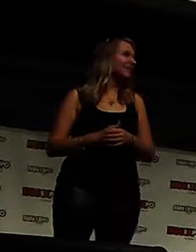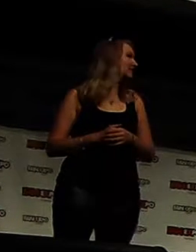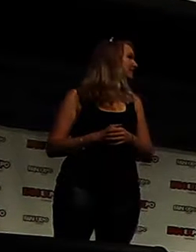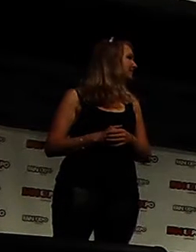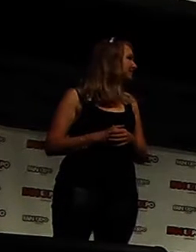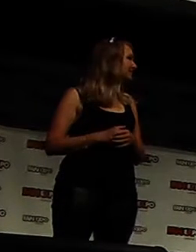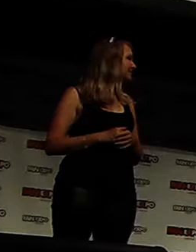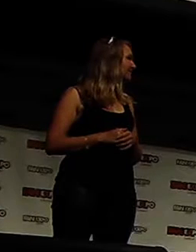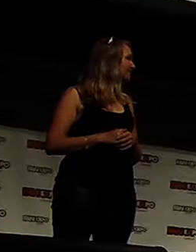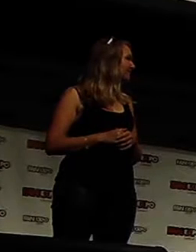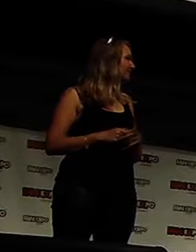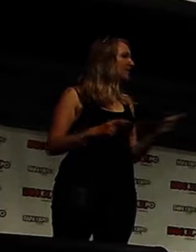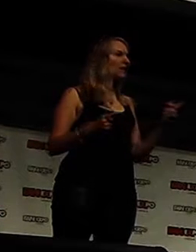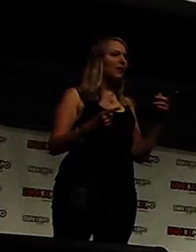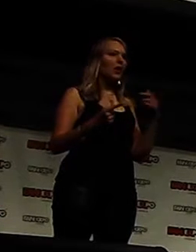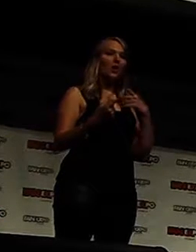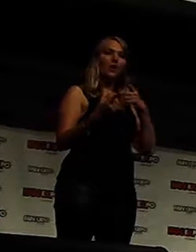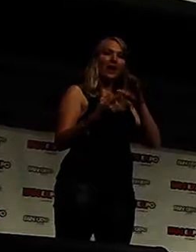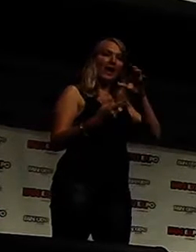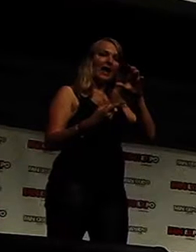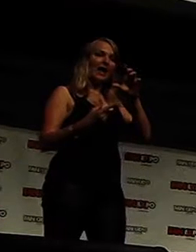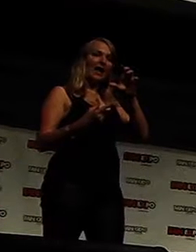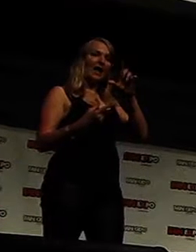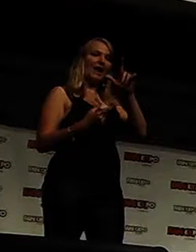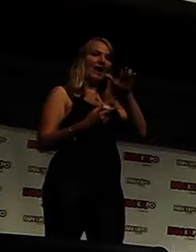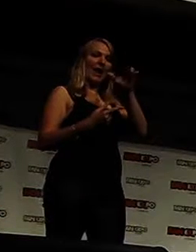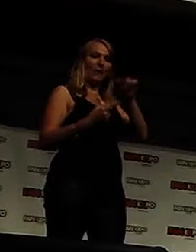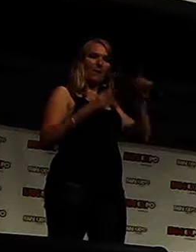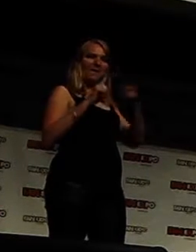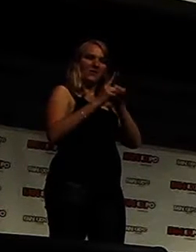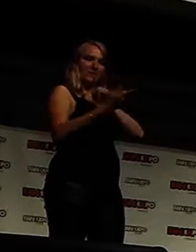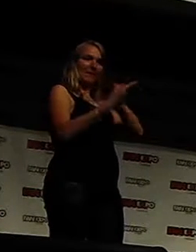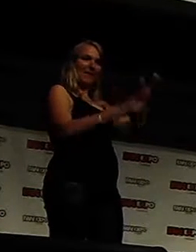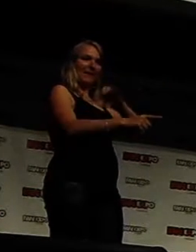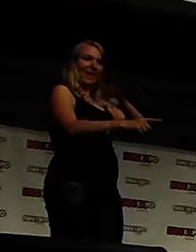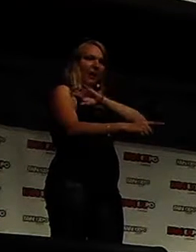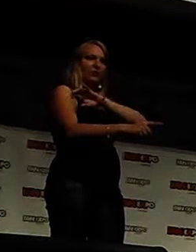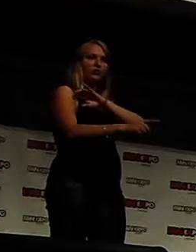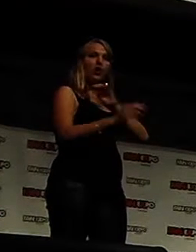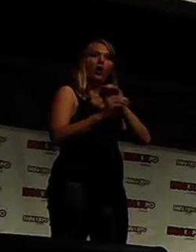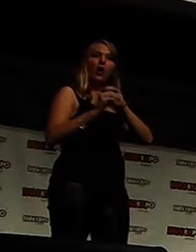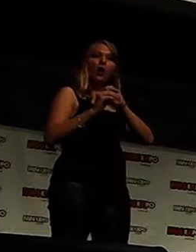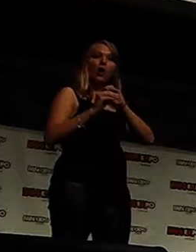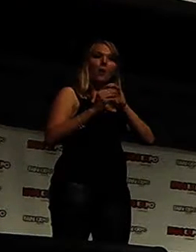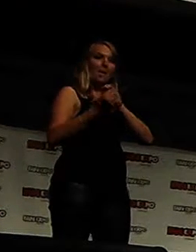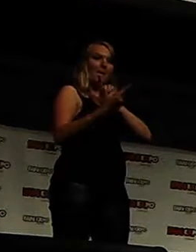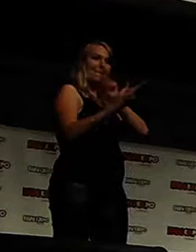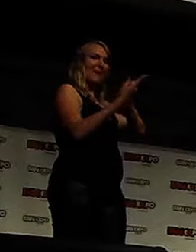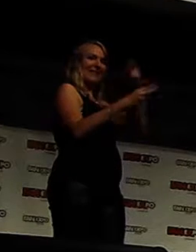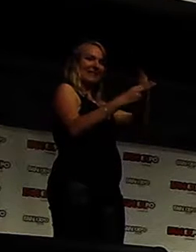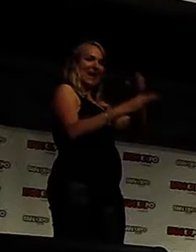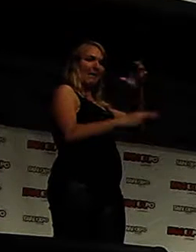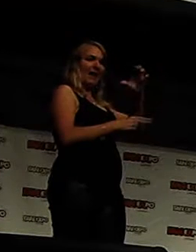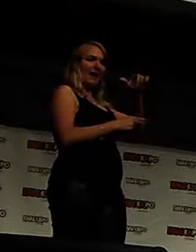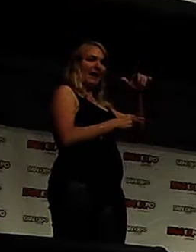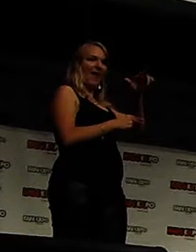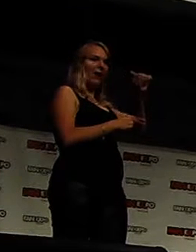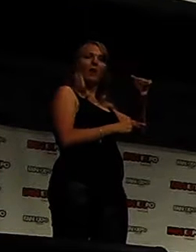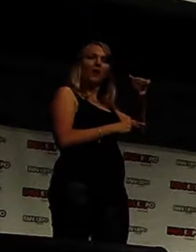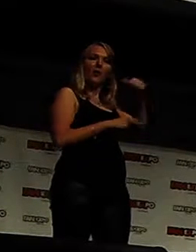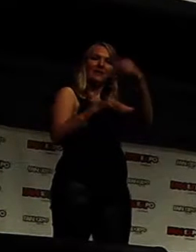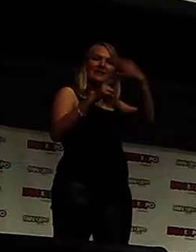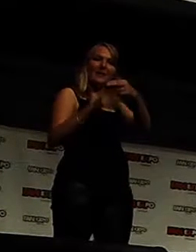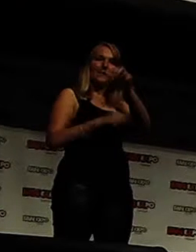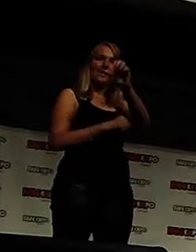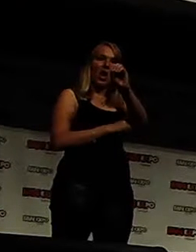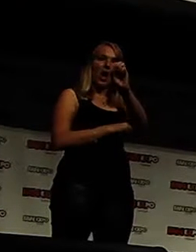What did you think about the way we first met, Clara? Because obviously, when we first met you, you were Oswin. So what did you think about the way we first met her in Asylum